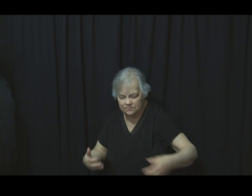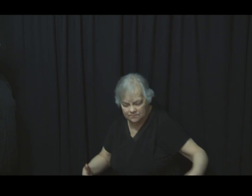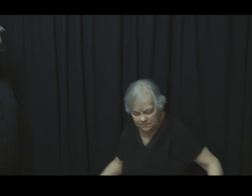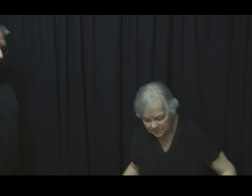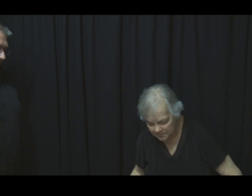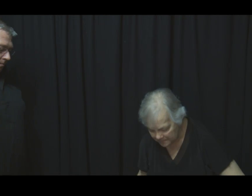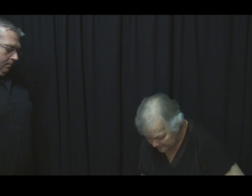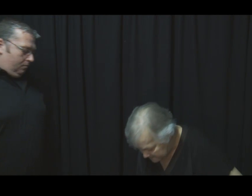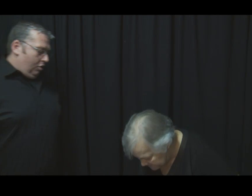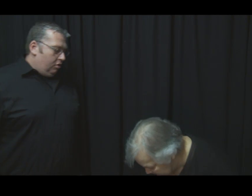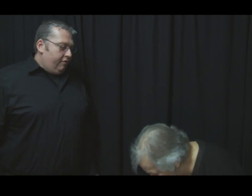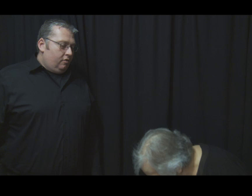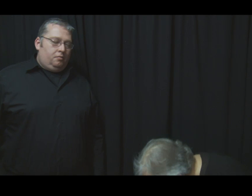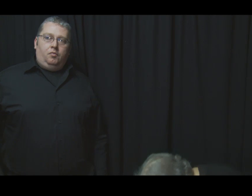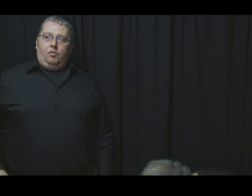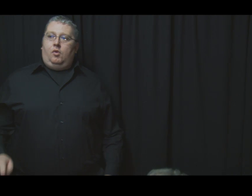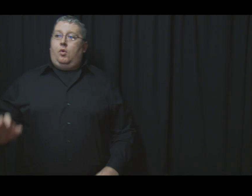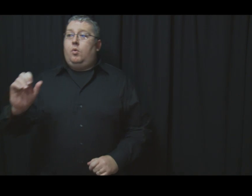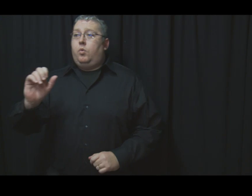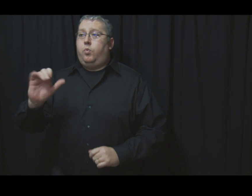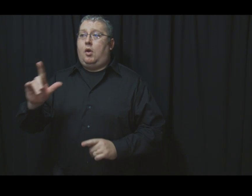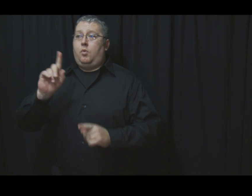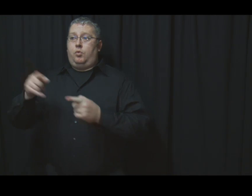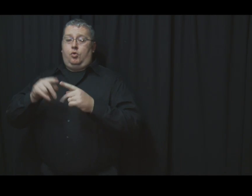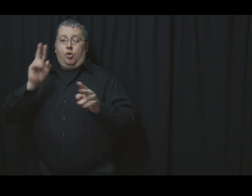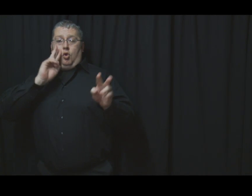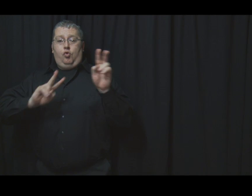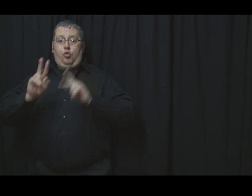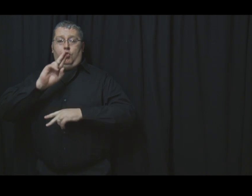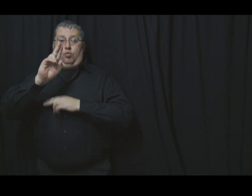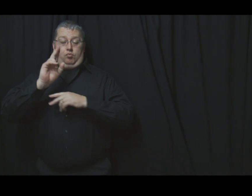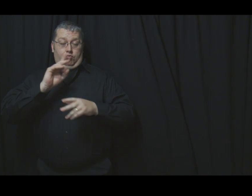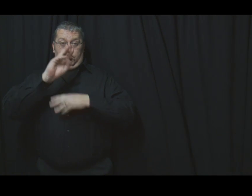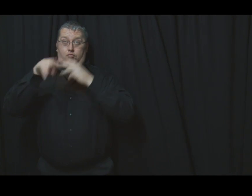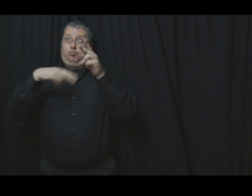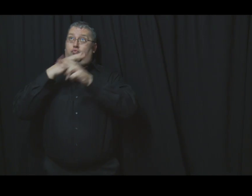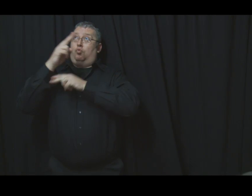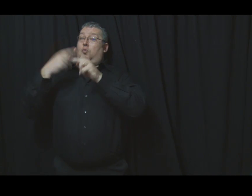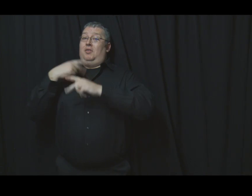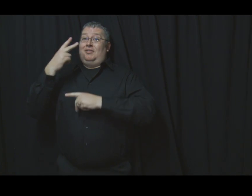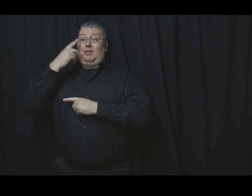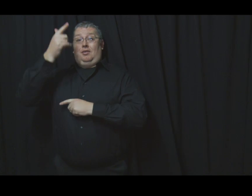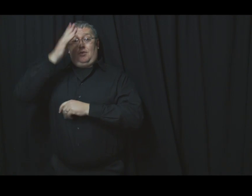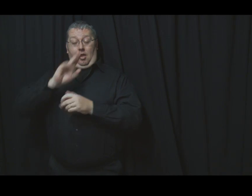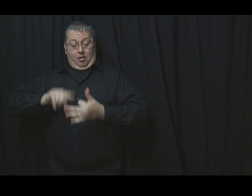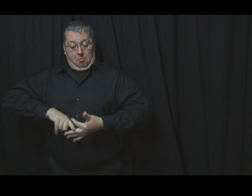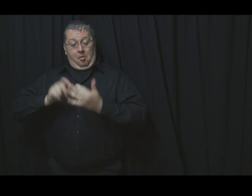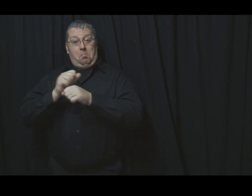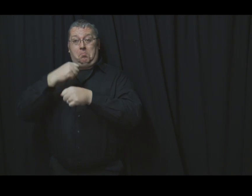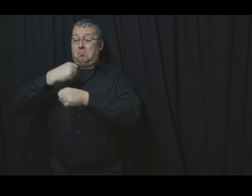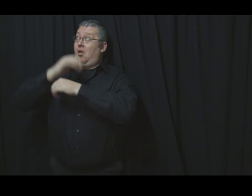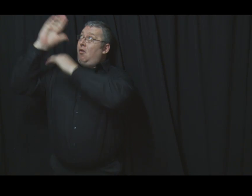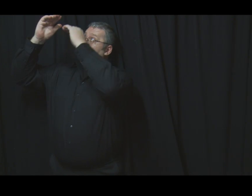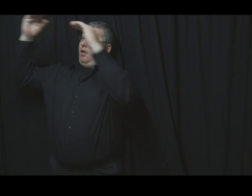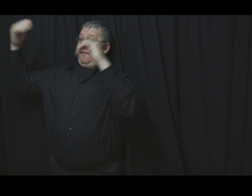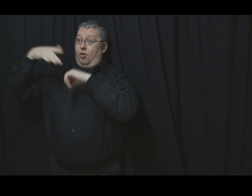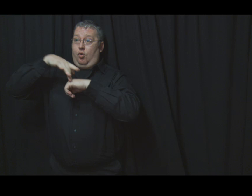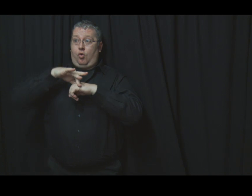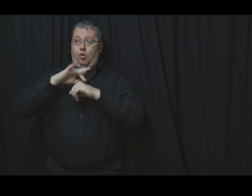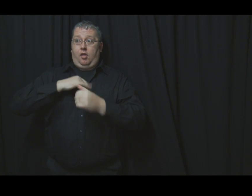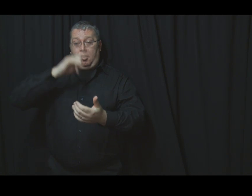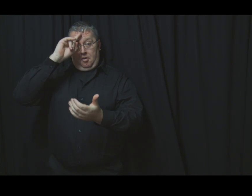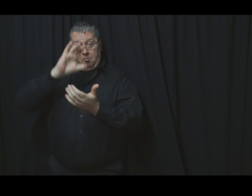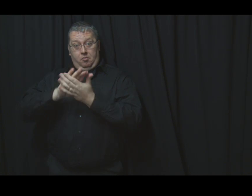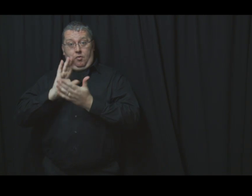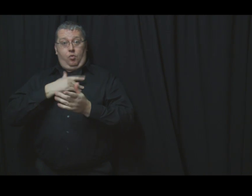Well, when it comes to looking at the universe, of course, we believe that in the beginning God created the heavens and the earth, and I believe our creationist astronomers